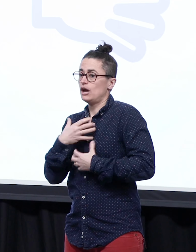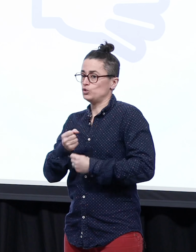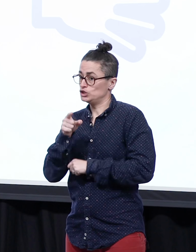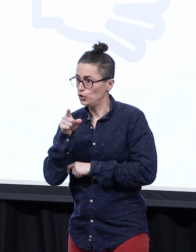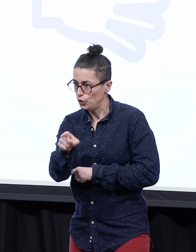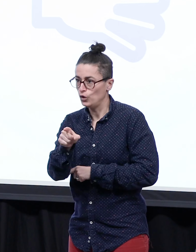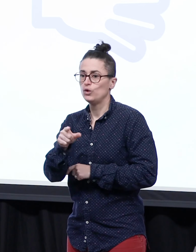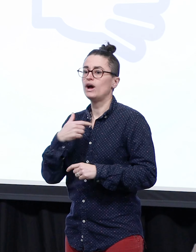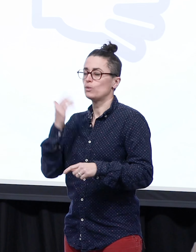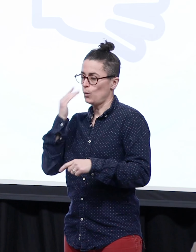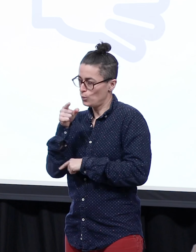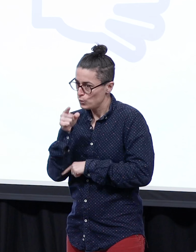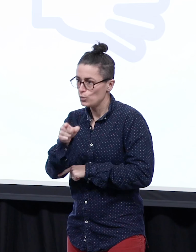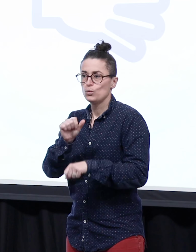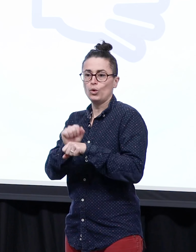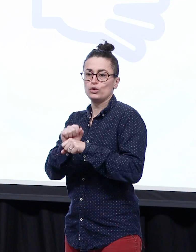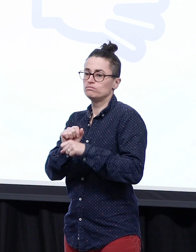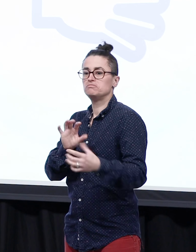doesn't exist. However,